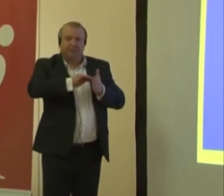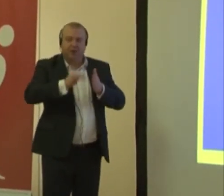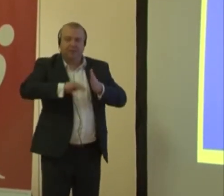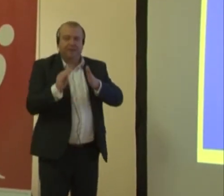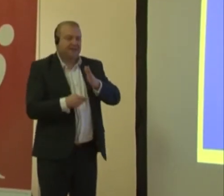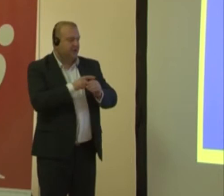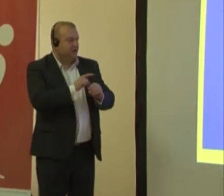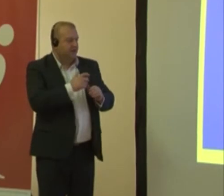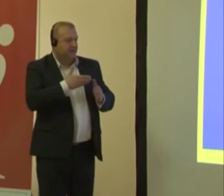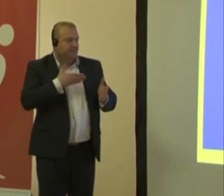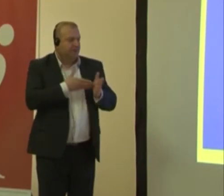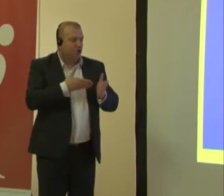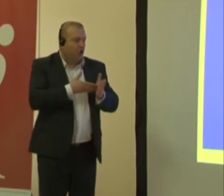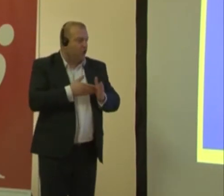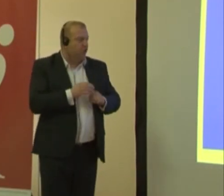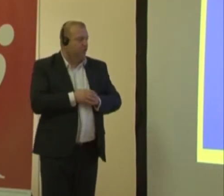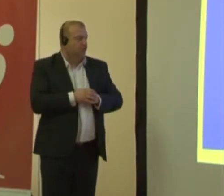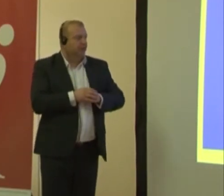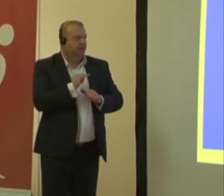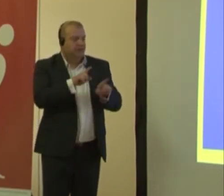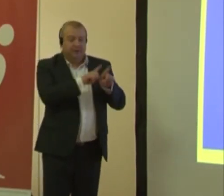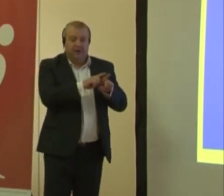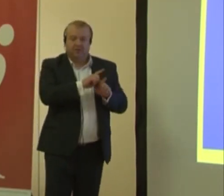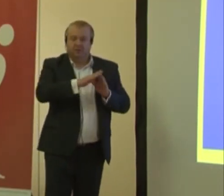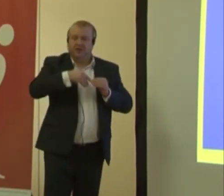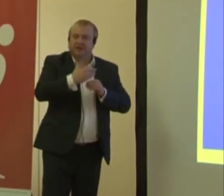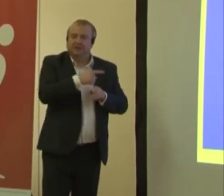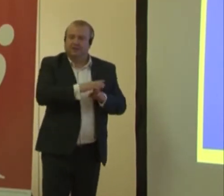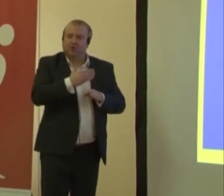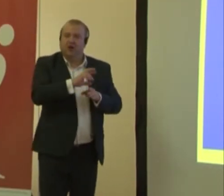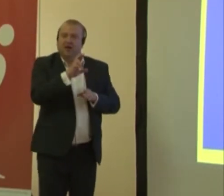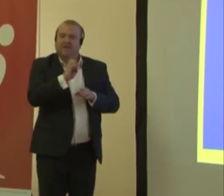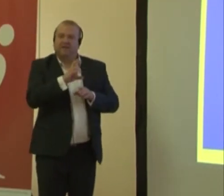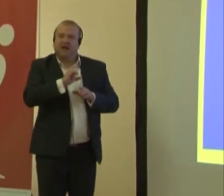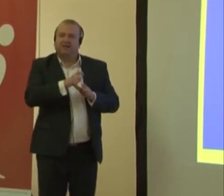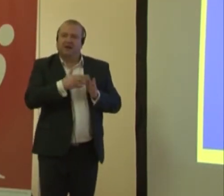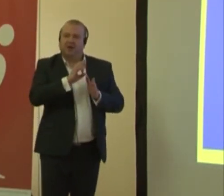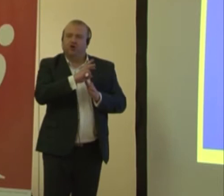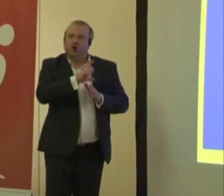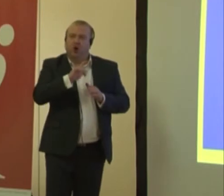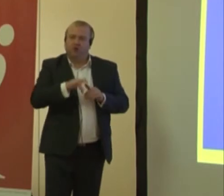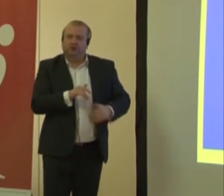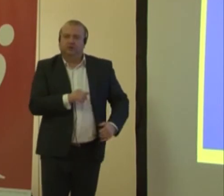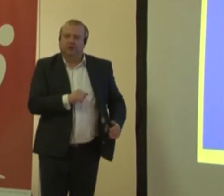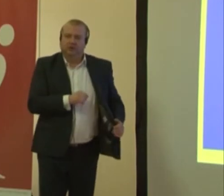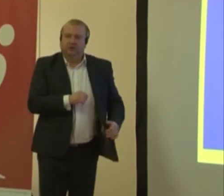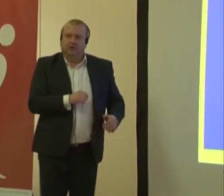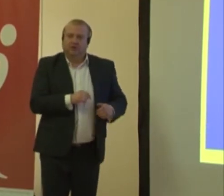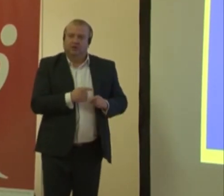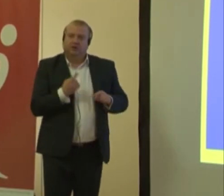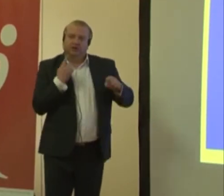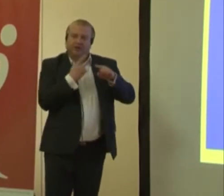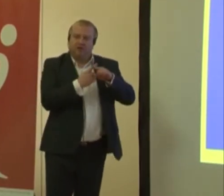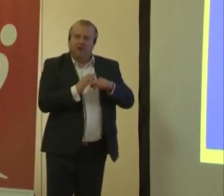convention, and 4 is ratifying the optional protocol. And these last 2 stages are very important to